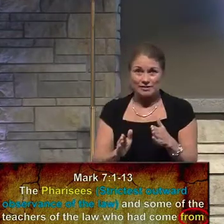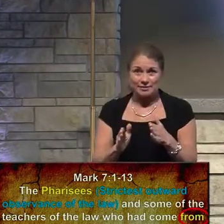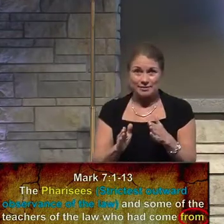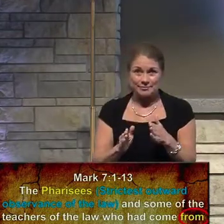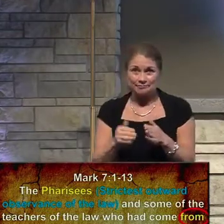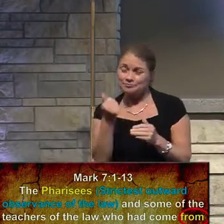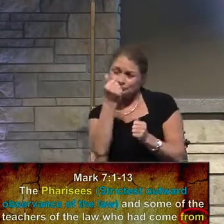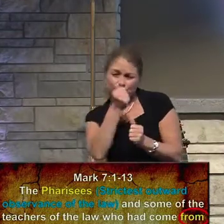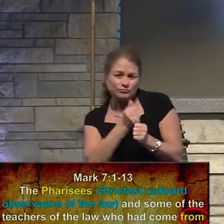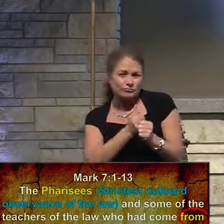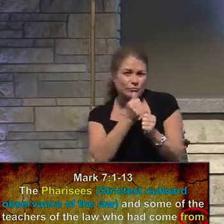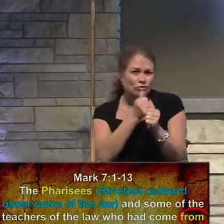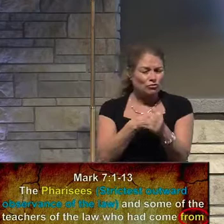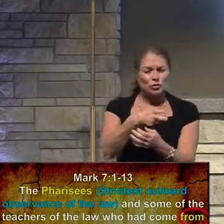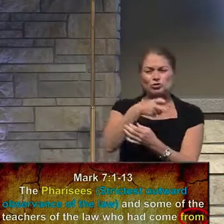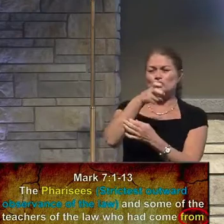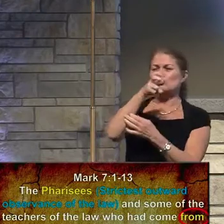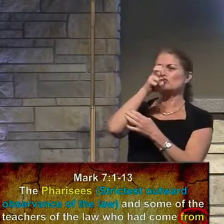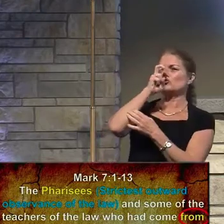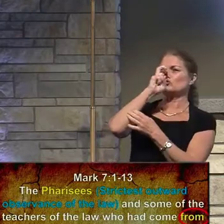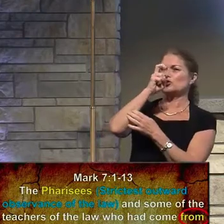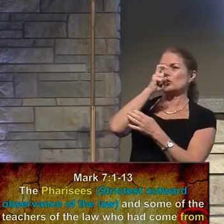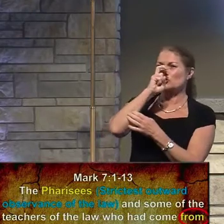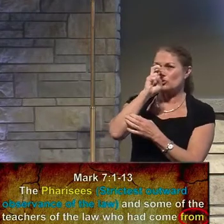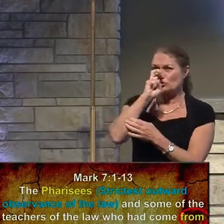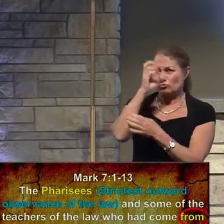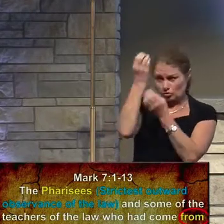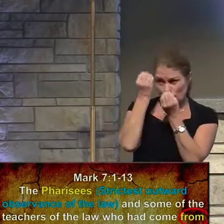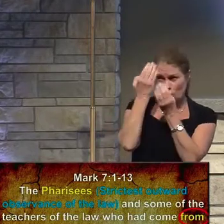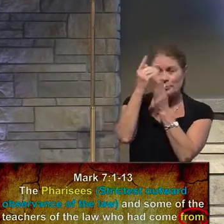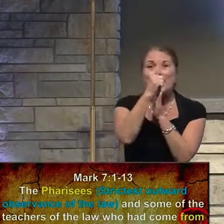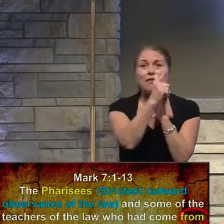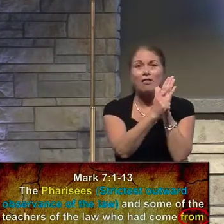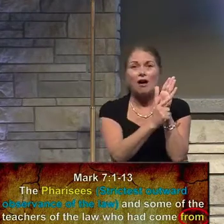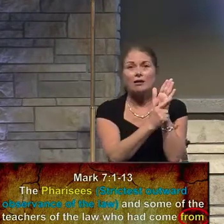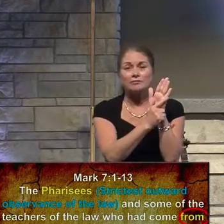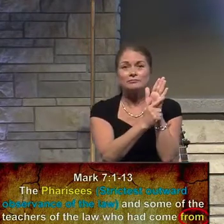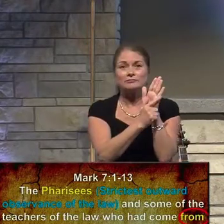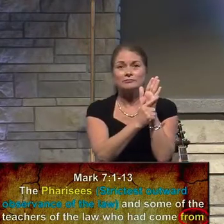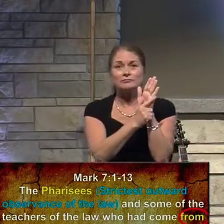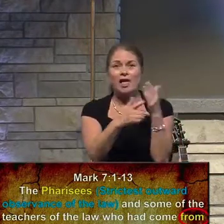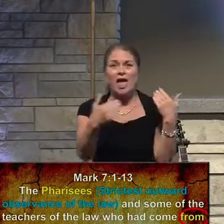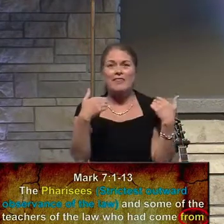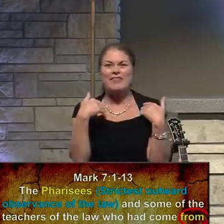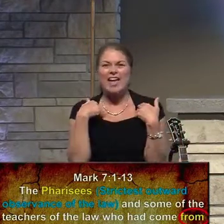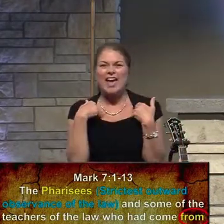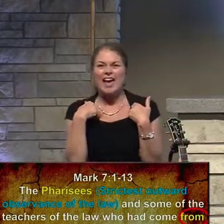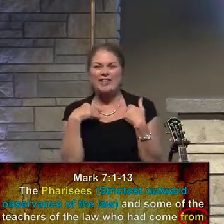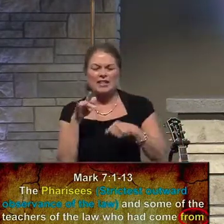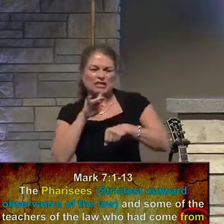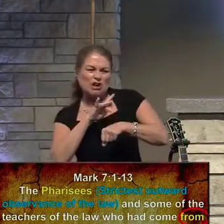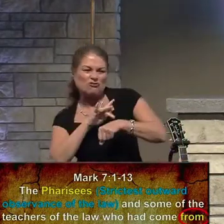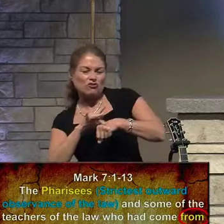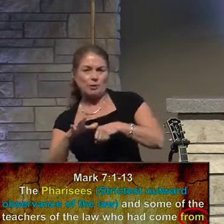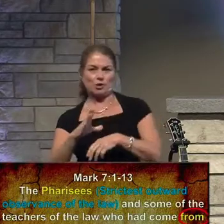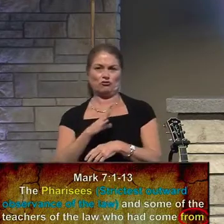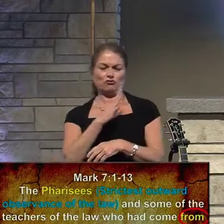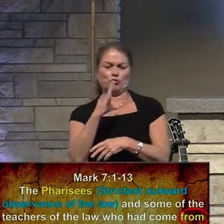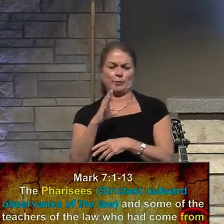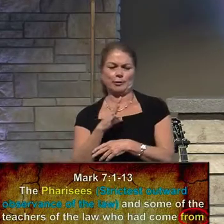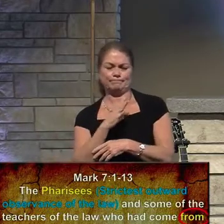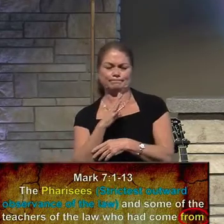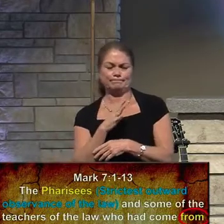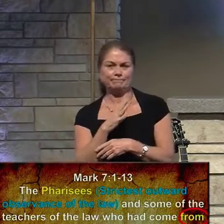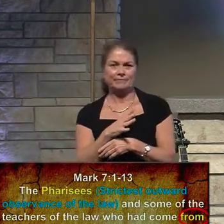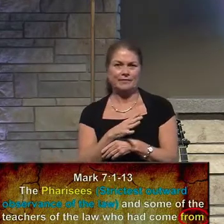who followed the strictest outward observance of the law. They had this hollow formalism.